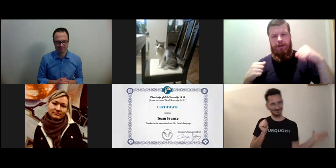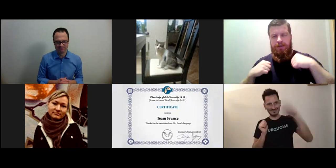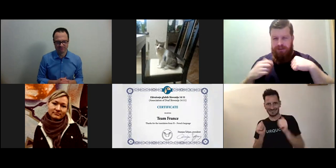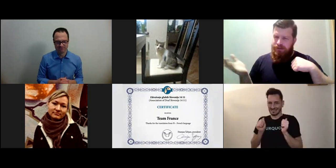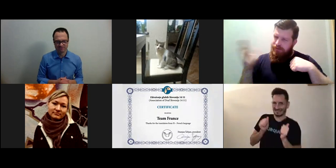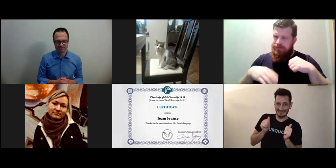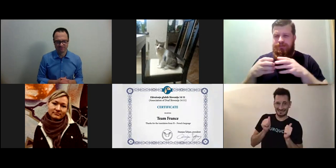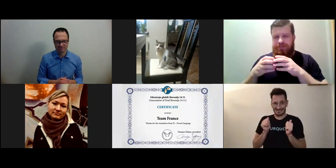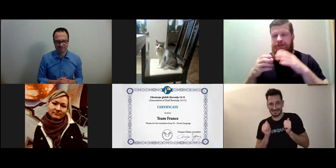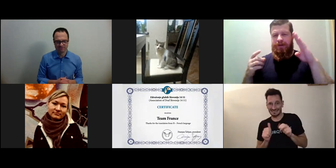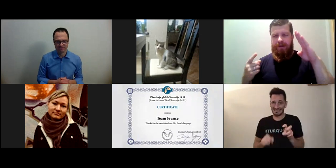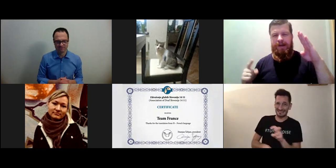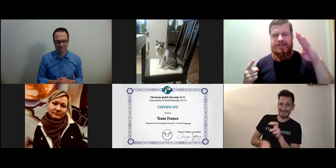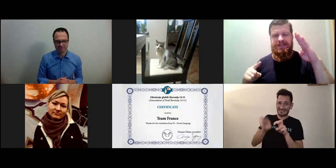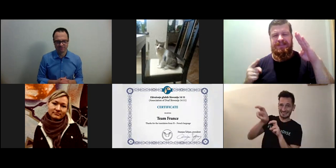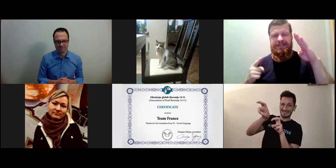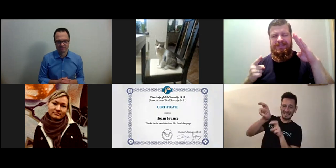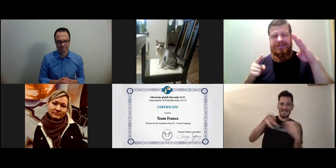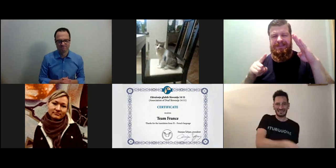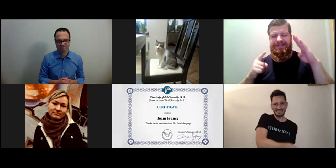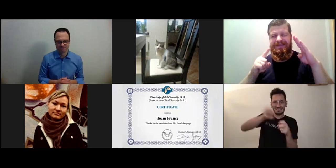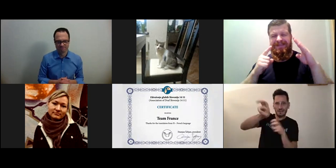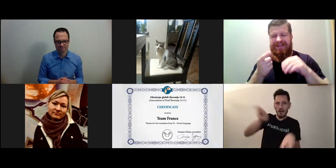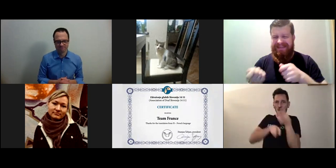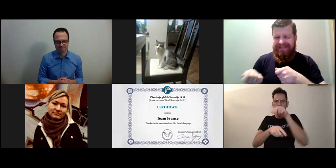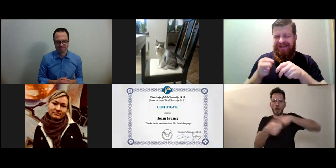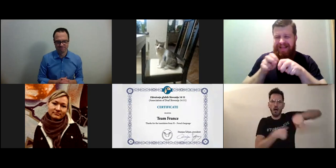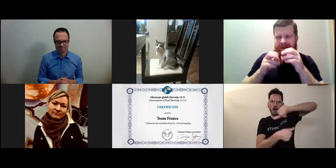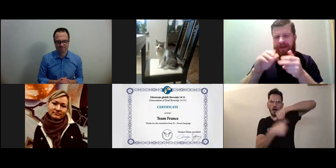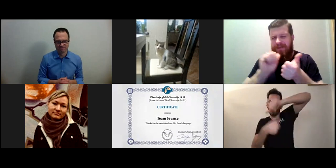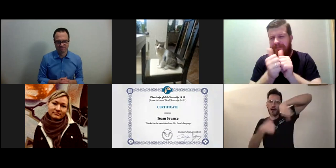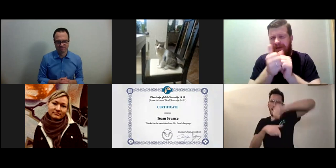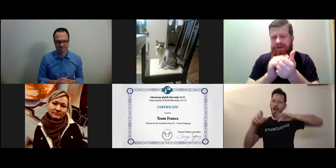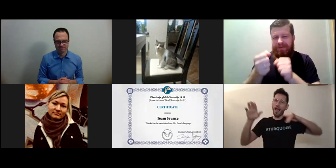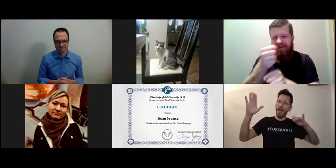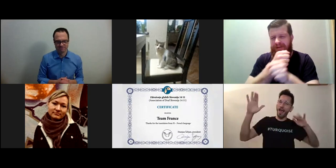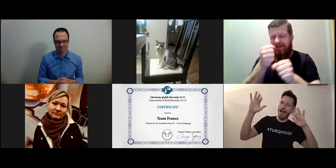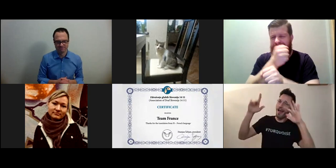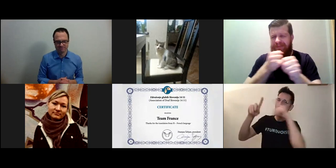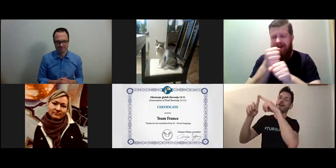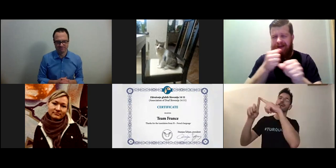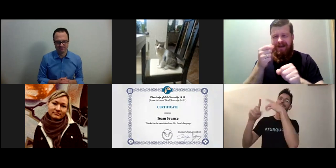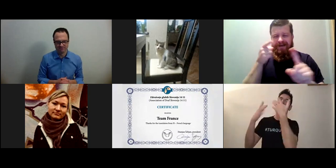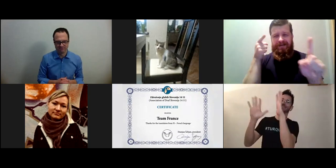And we've reached the top of the mountain. We planted our flags. It's been a difficult journey,